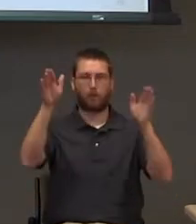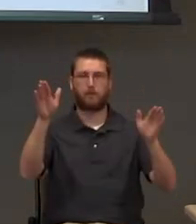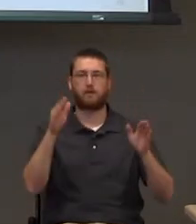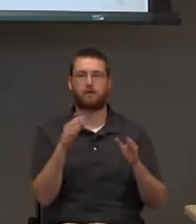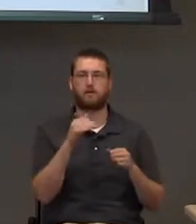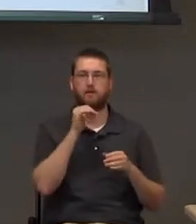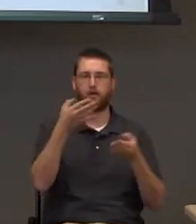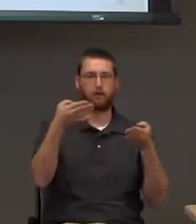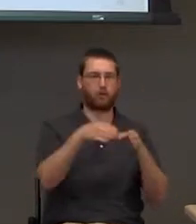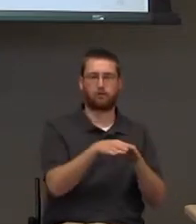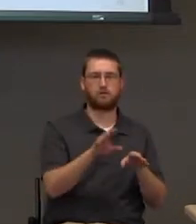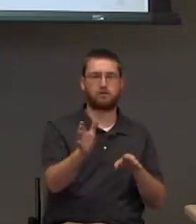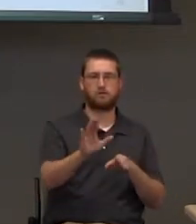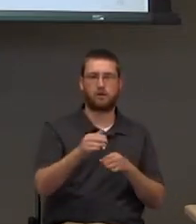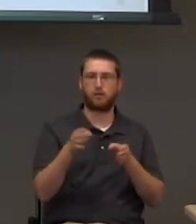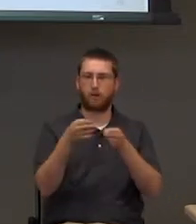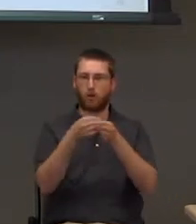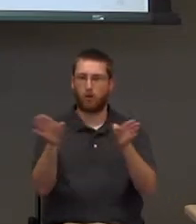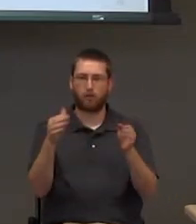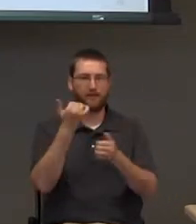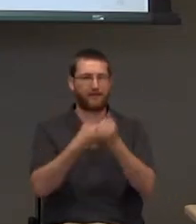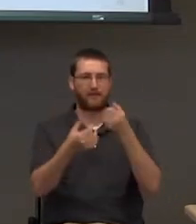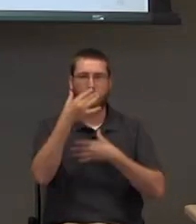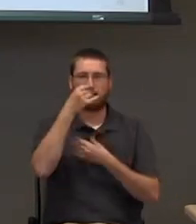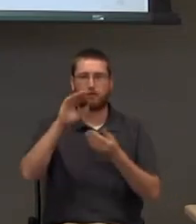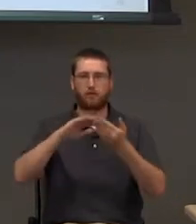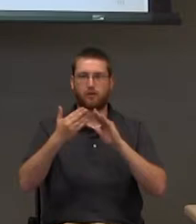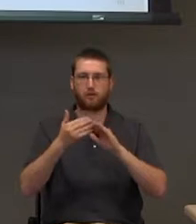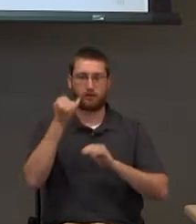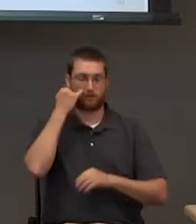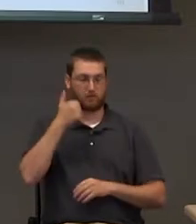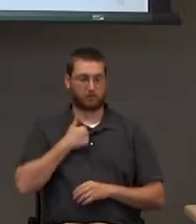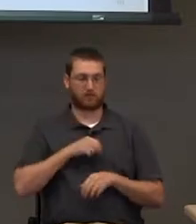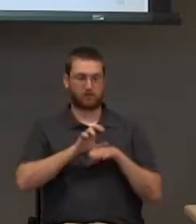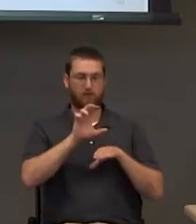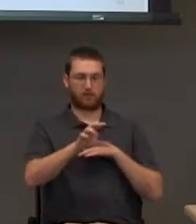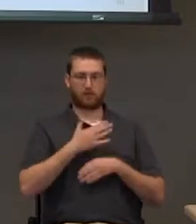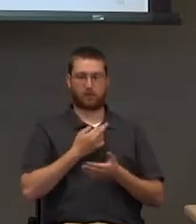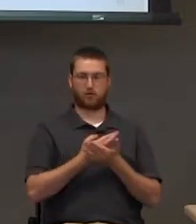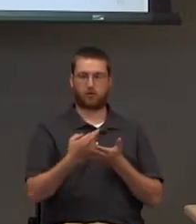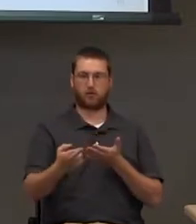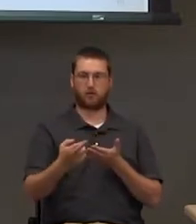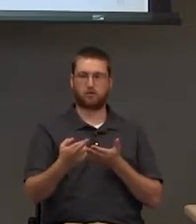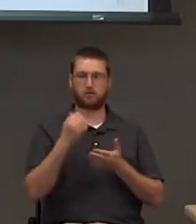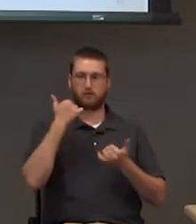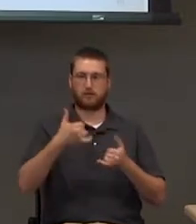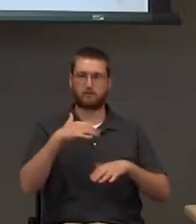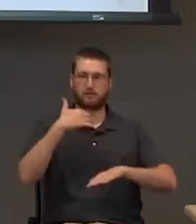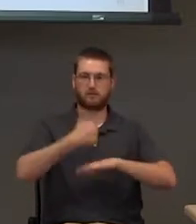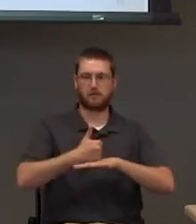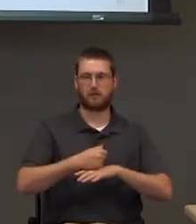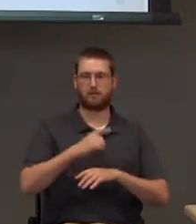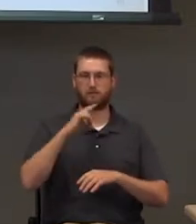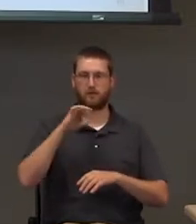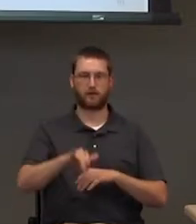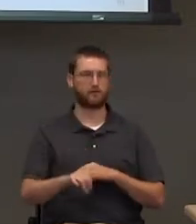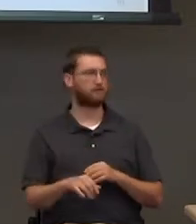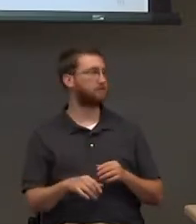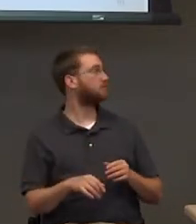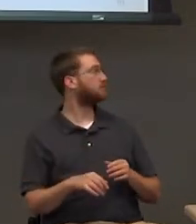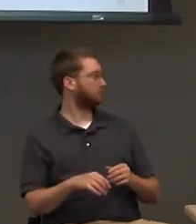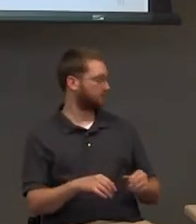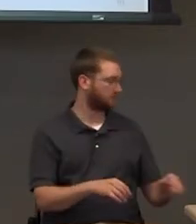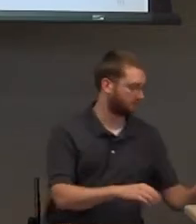closed, and be open to any sort of interest the community is. If I'm going to invest our resources, let's drill down. I like to call it, I prefer